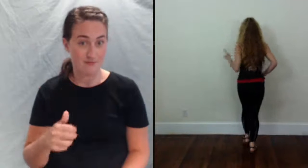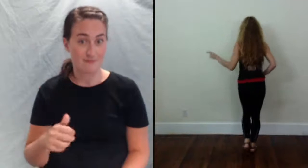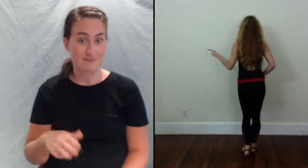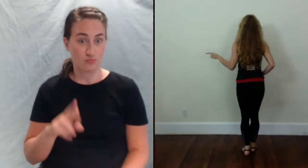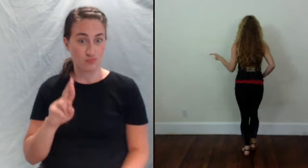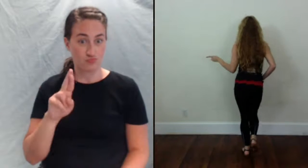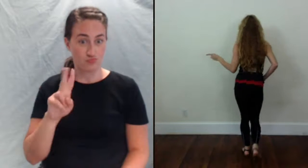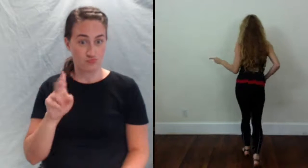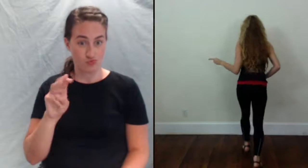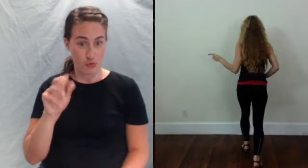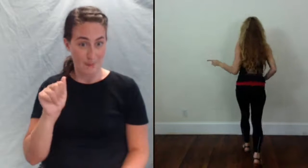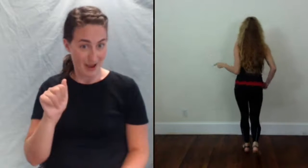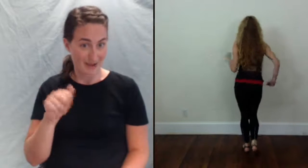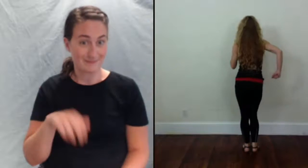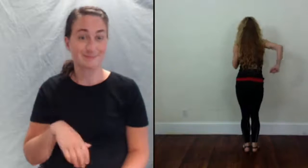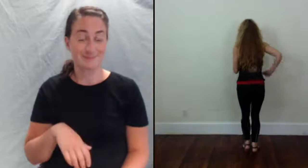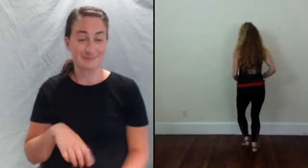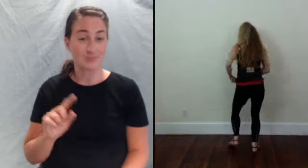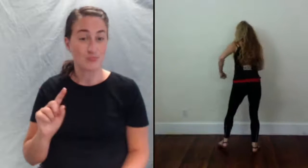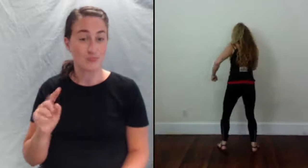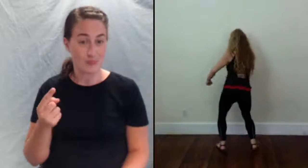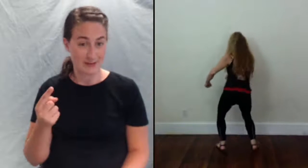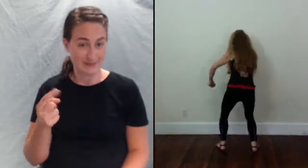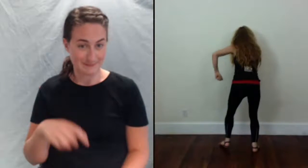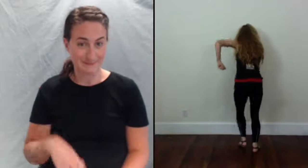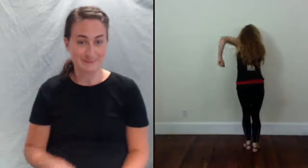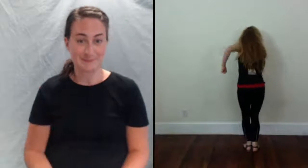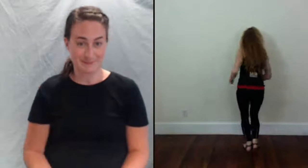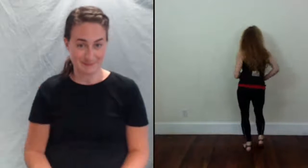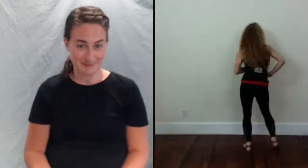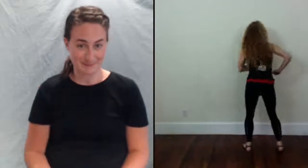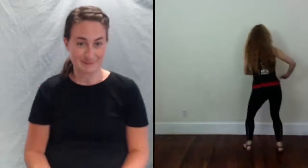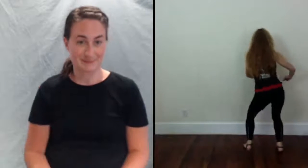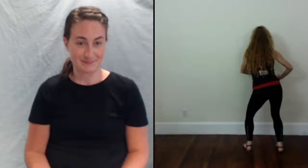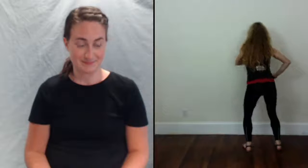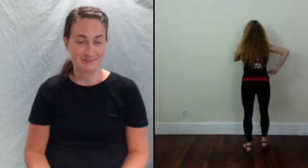4. Roomba. And 1,